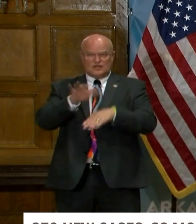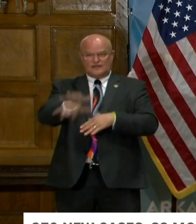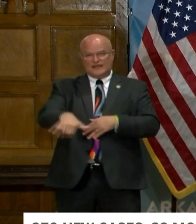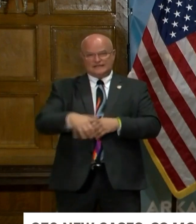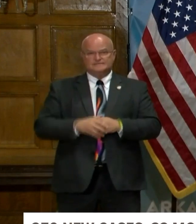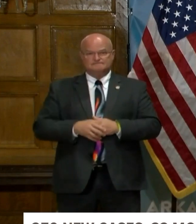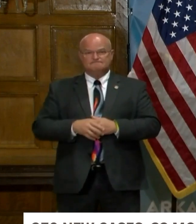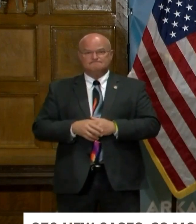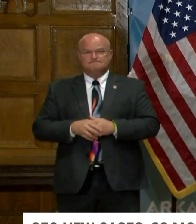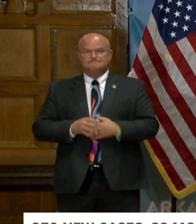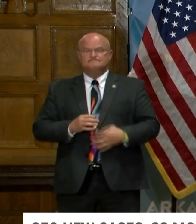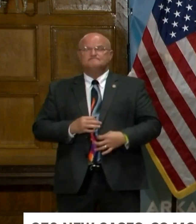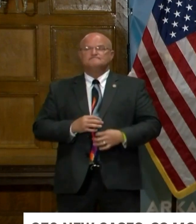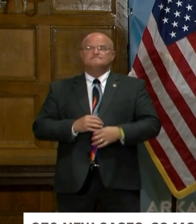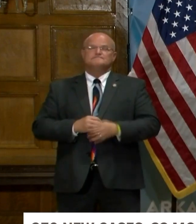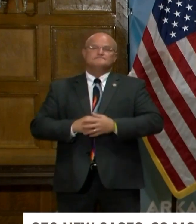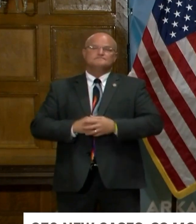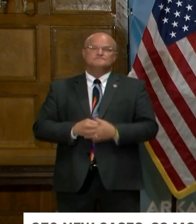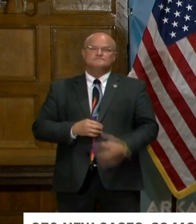that.